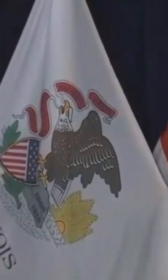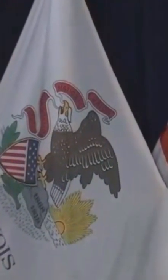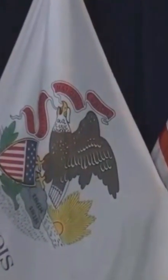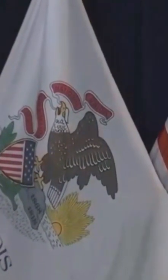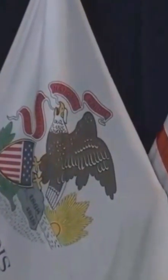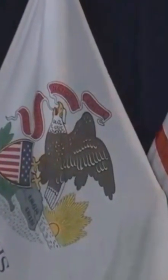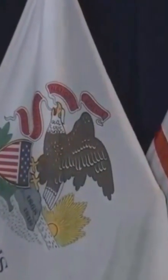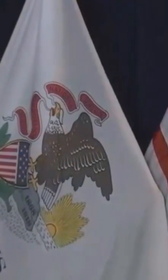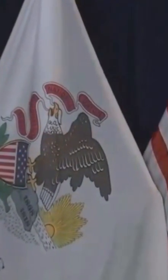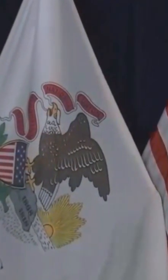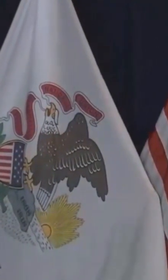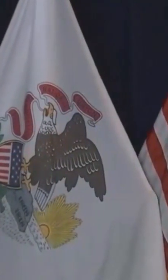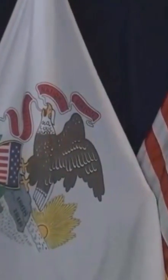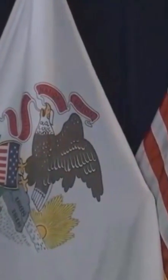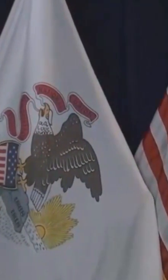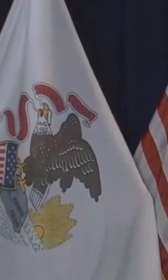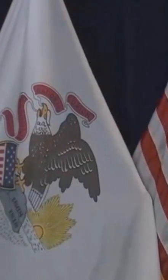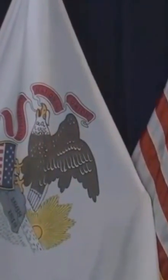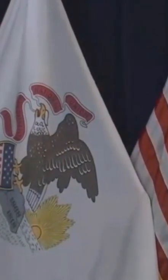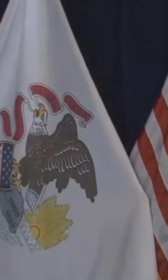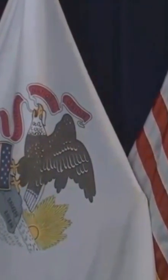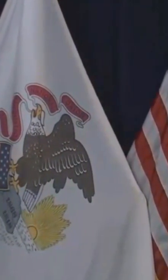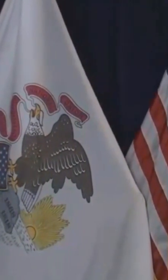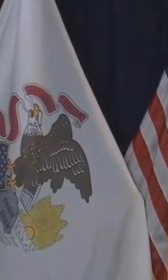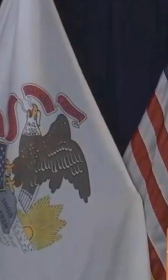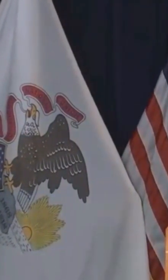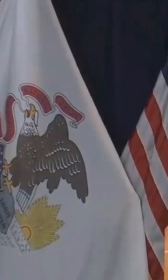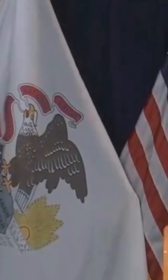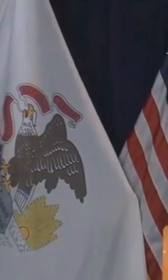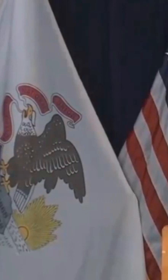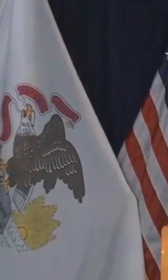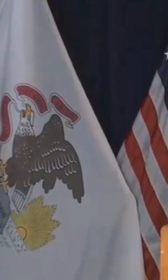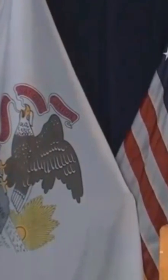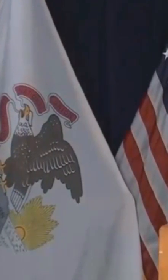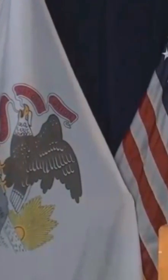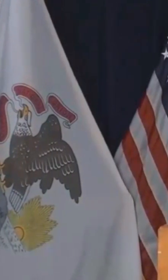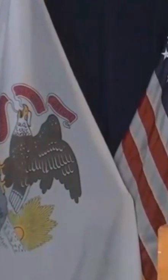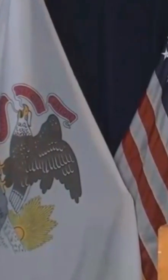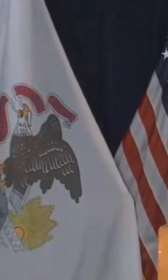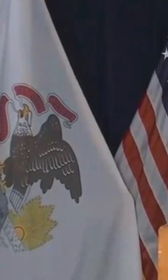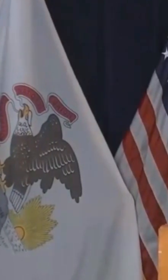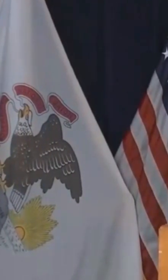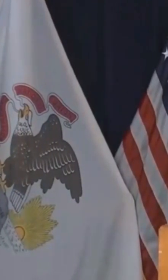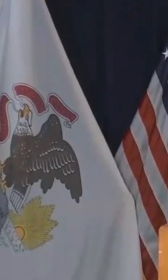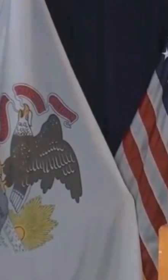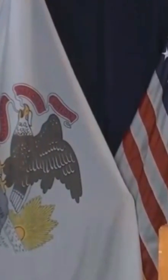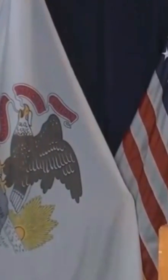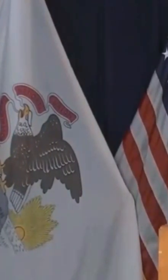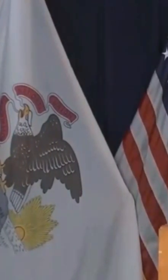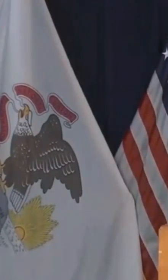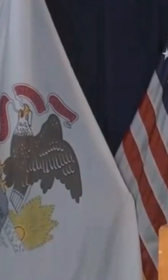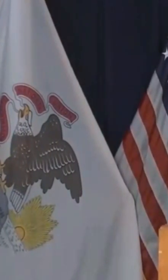del estado y informa comunidades cada día sobre lo que está pasando en su parte del estado.